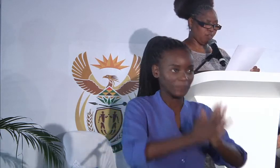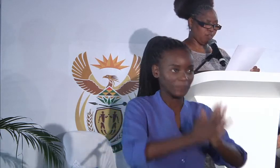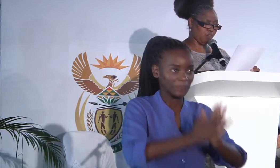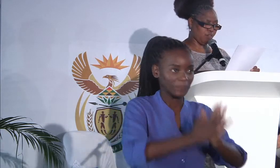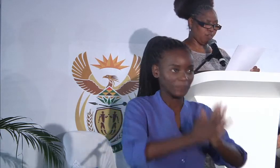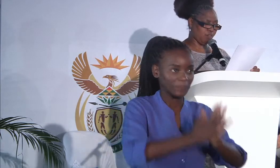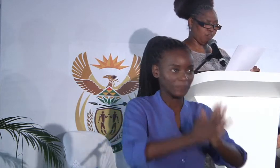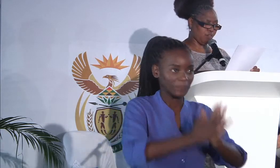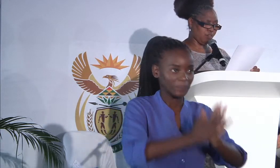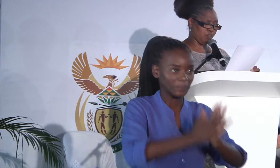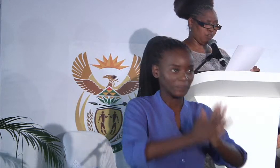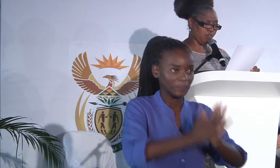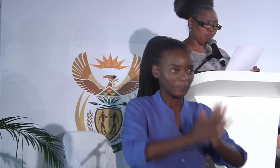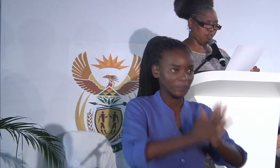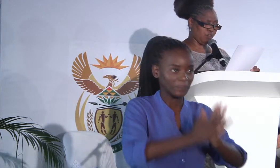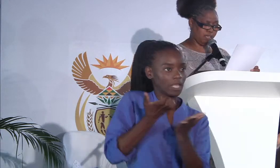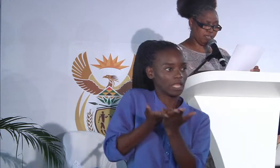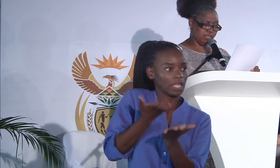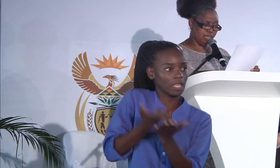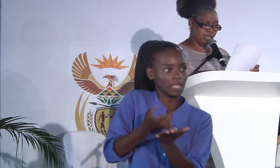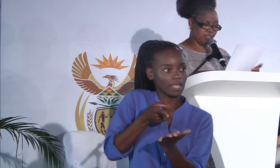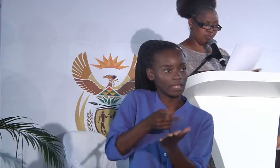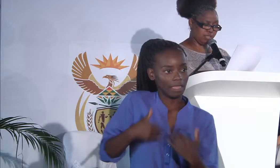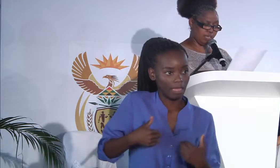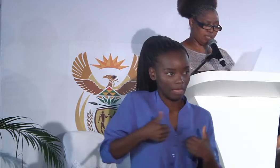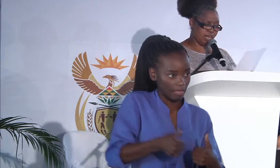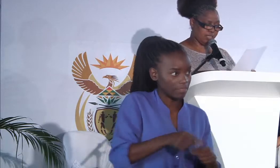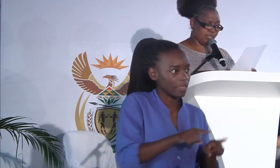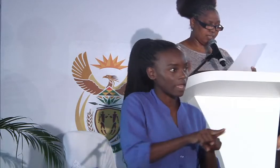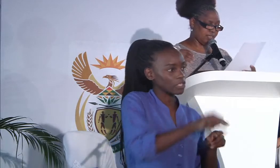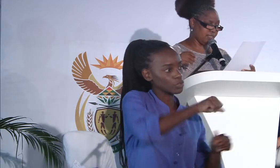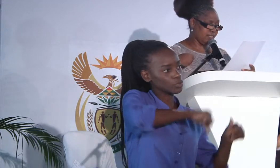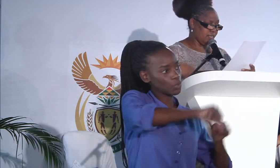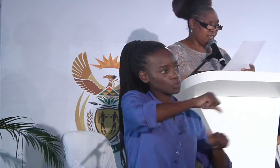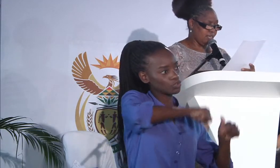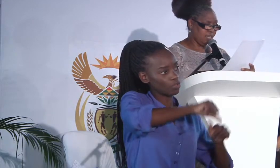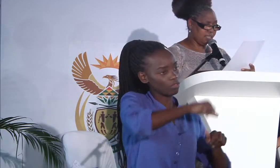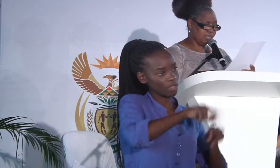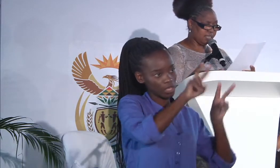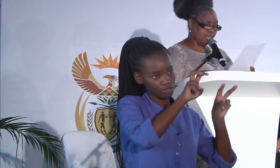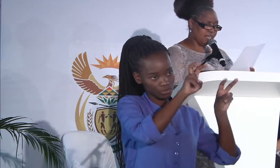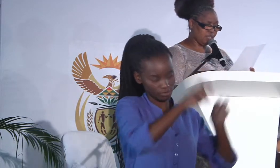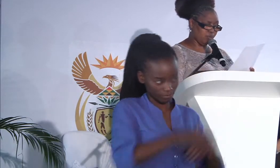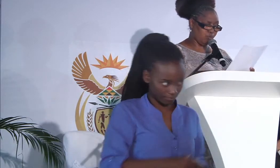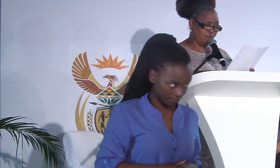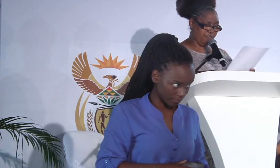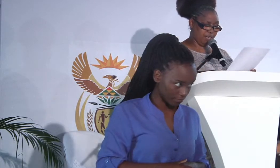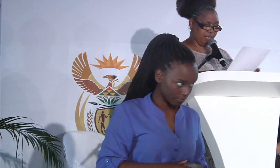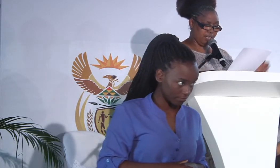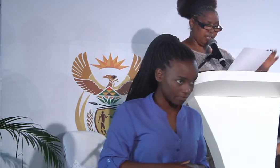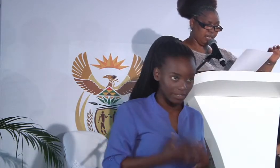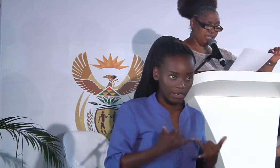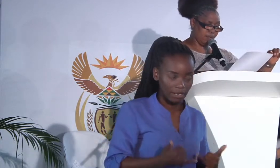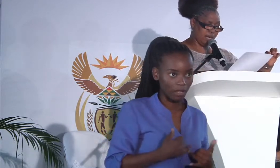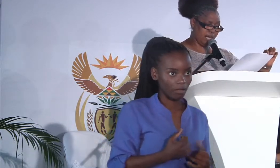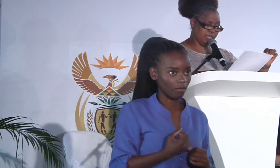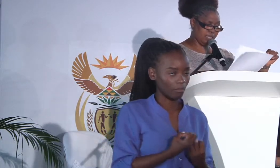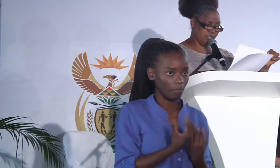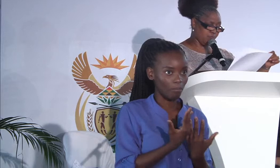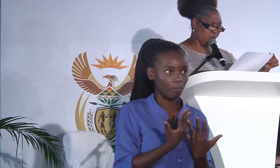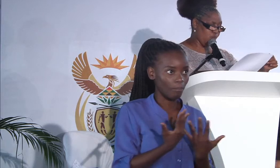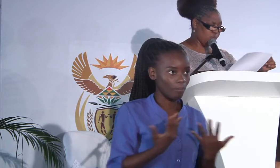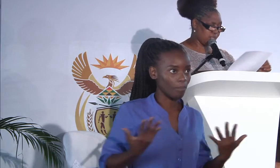of existing economic, health, and social crisis. It is sadly too often that our